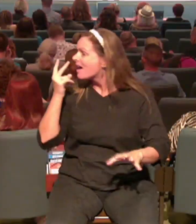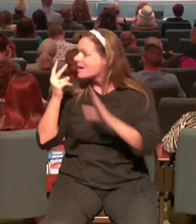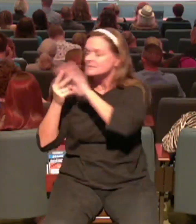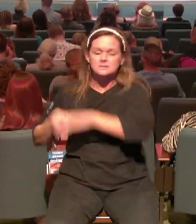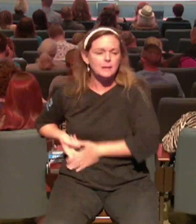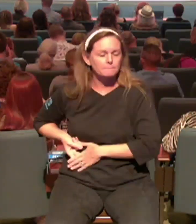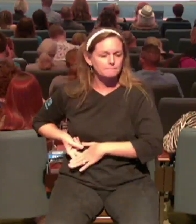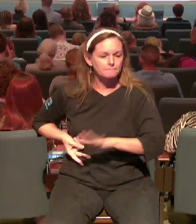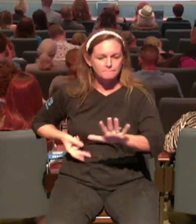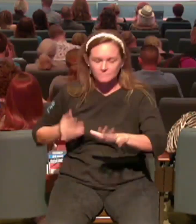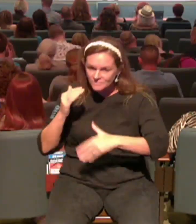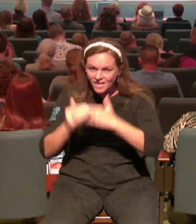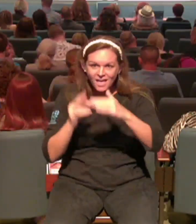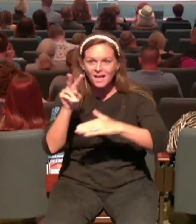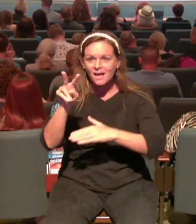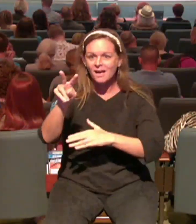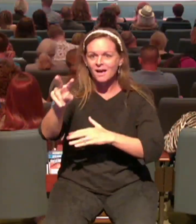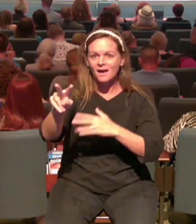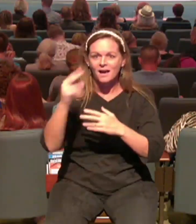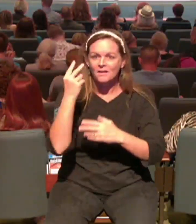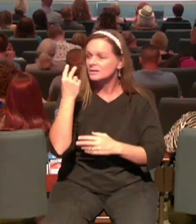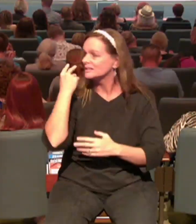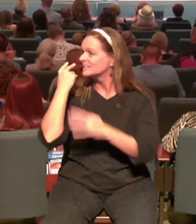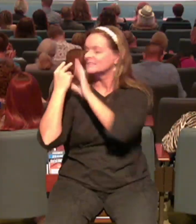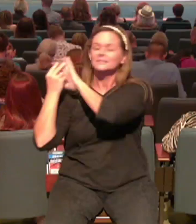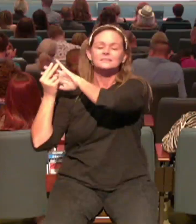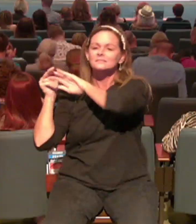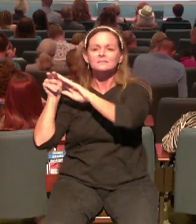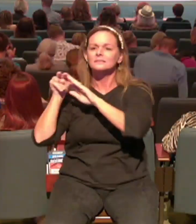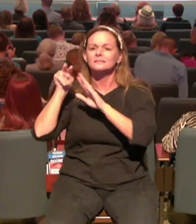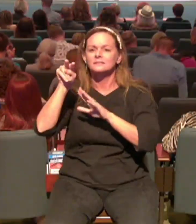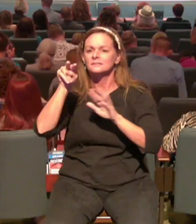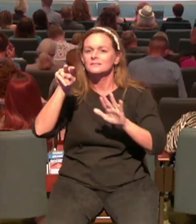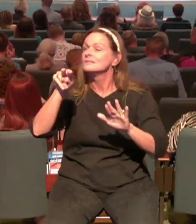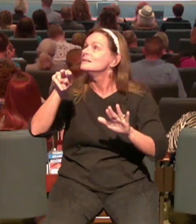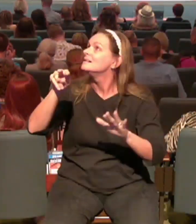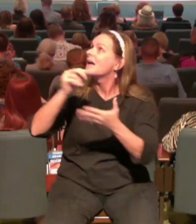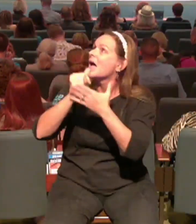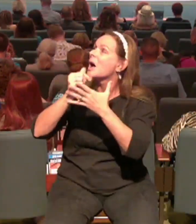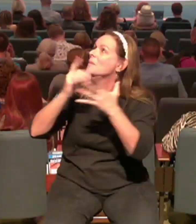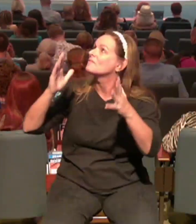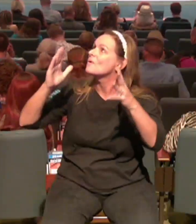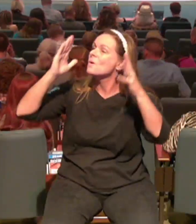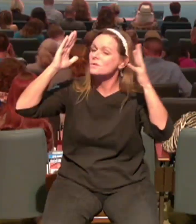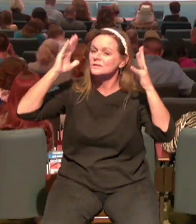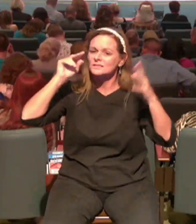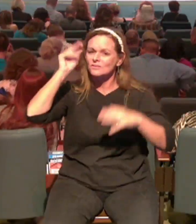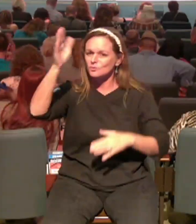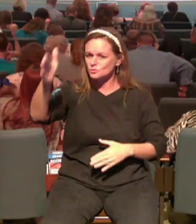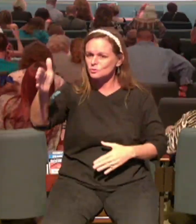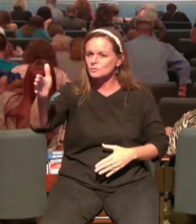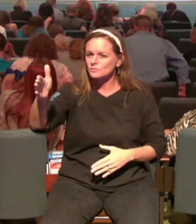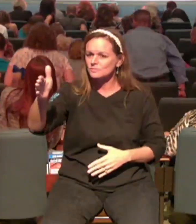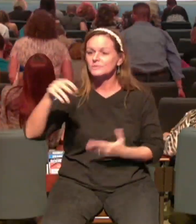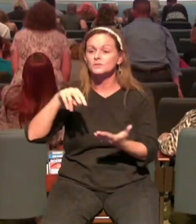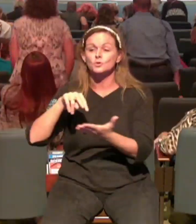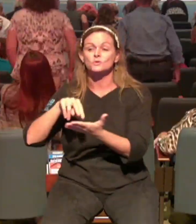the promise. What's your response today to Jesus? I want us to stand at all of our campuses, and I'm going to lead